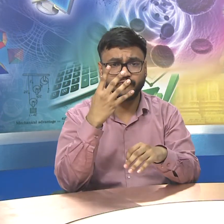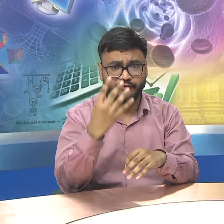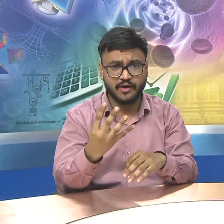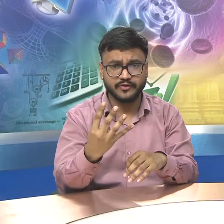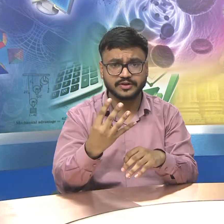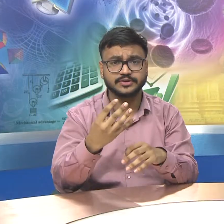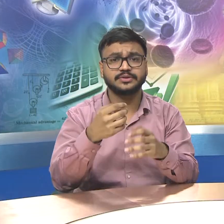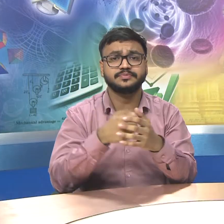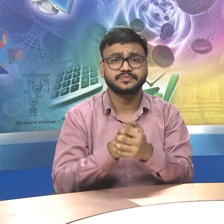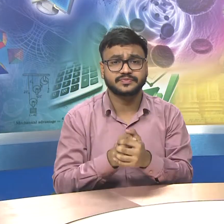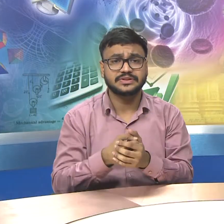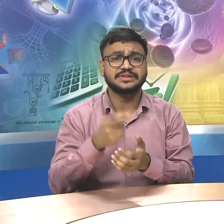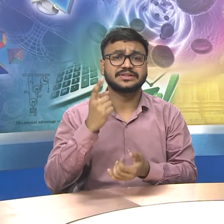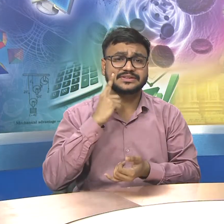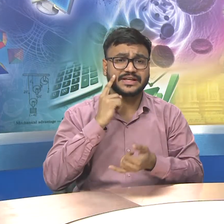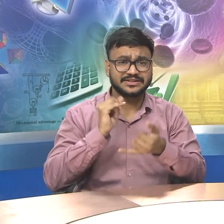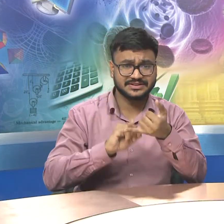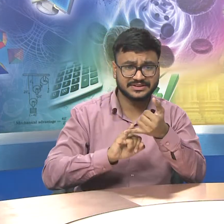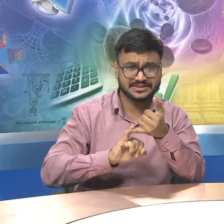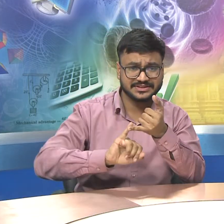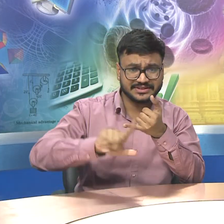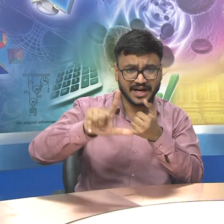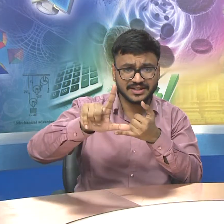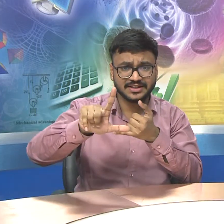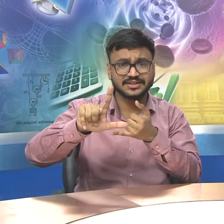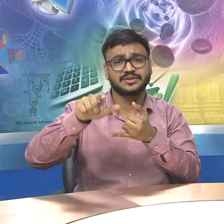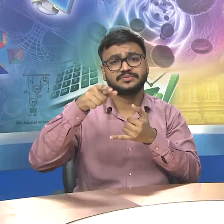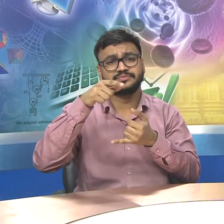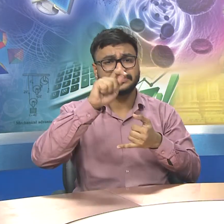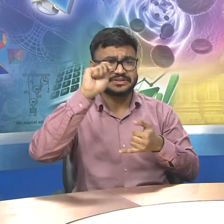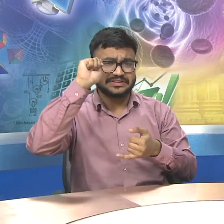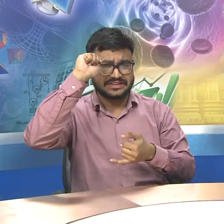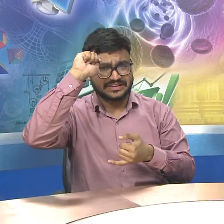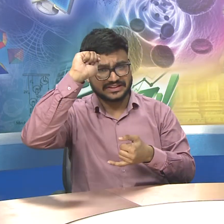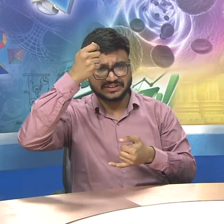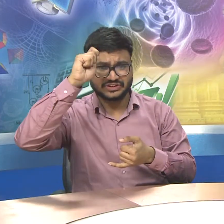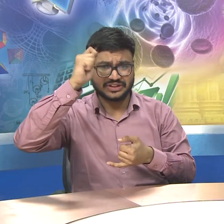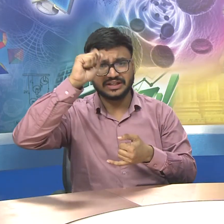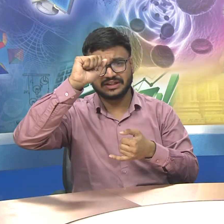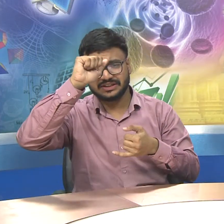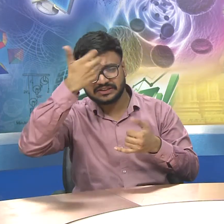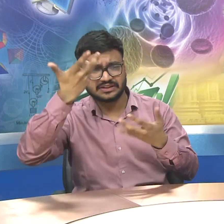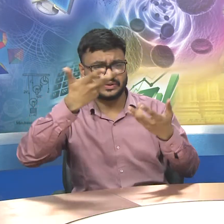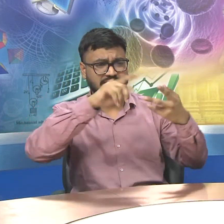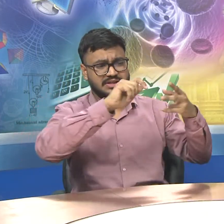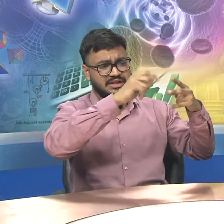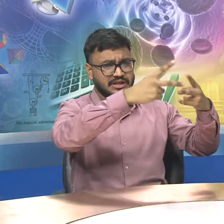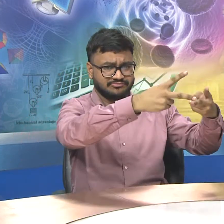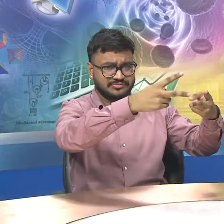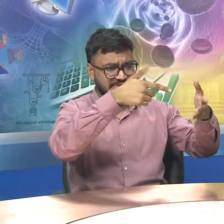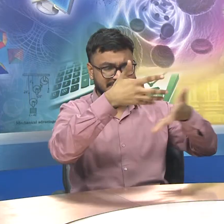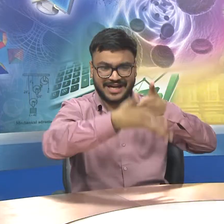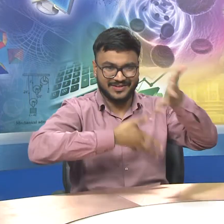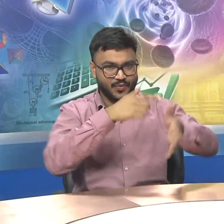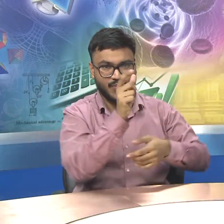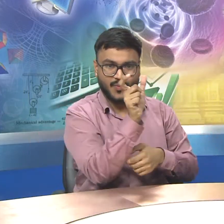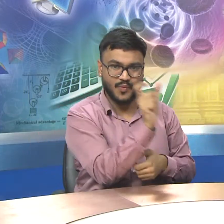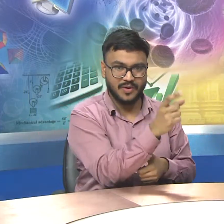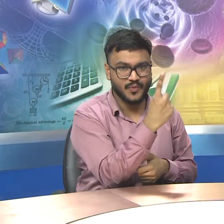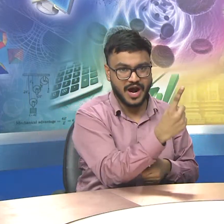Next, give 2 examples of signs in ISL which cannot be translated into single word